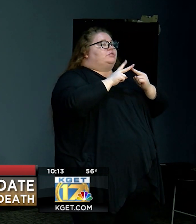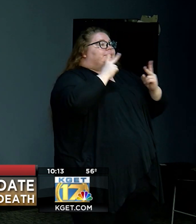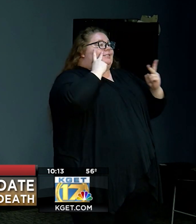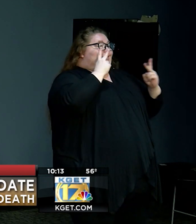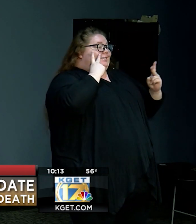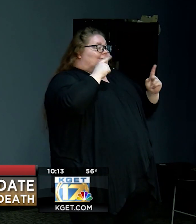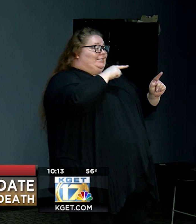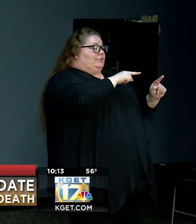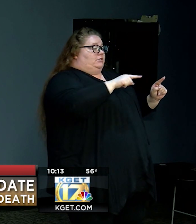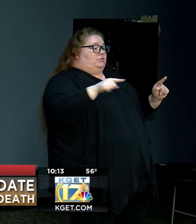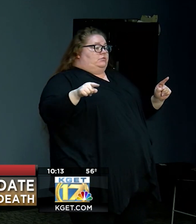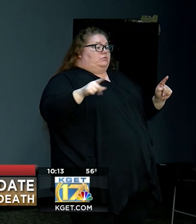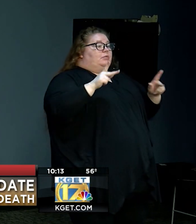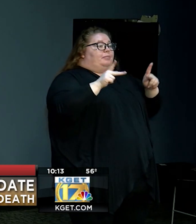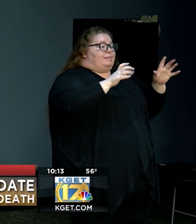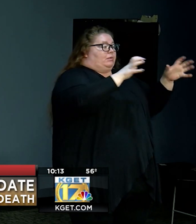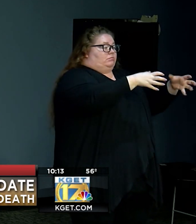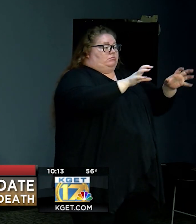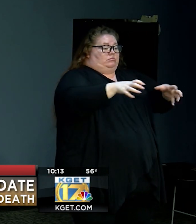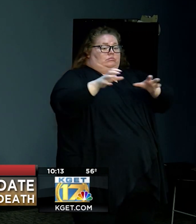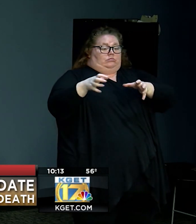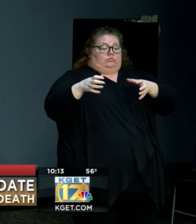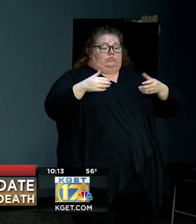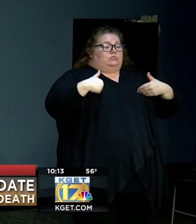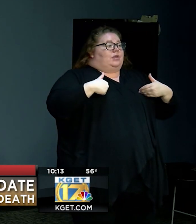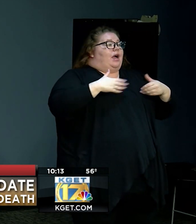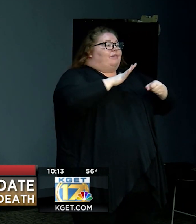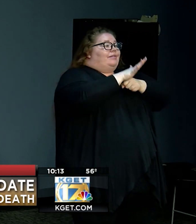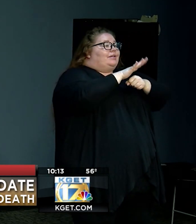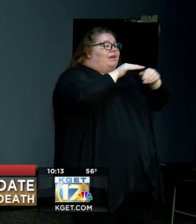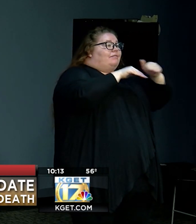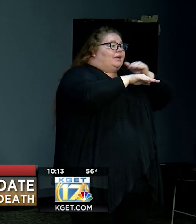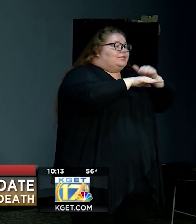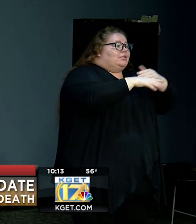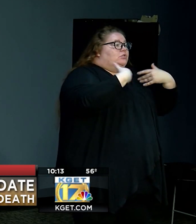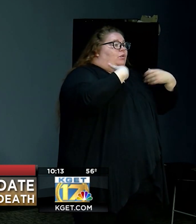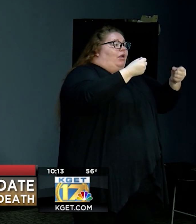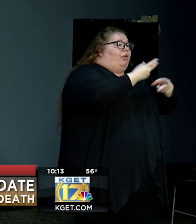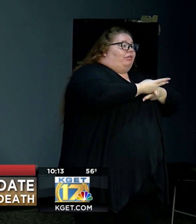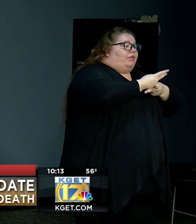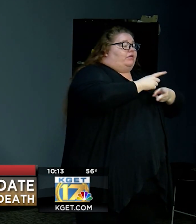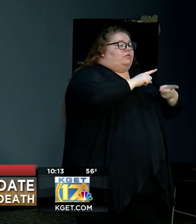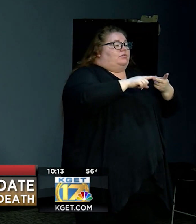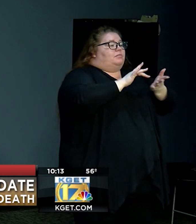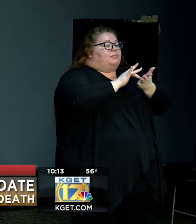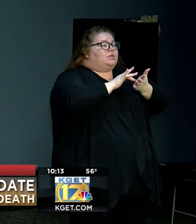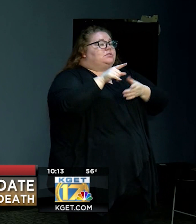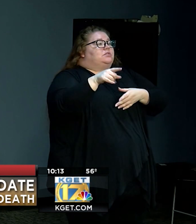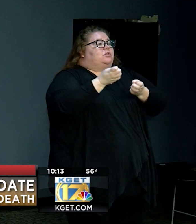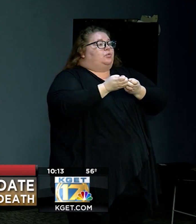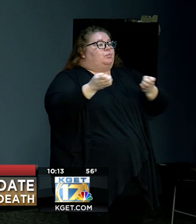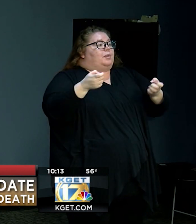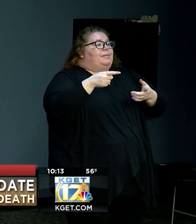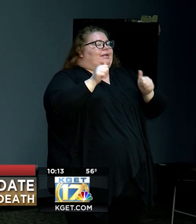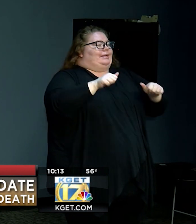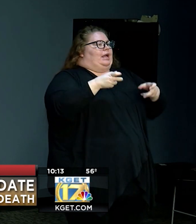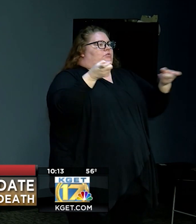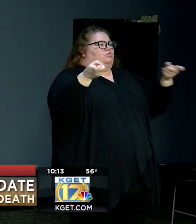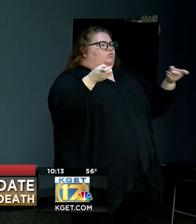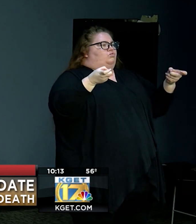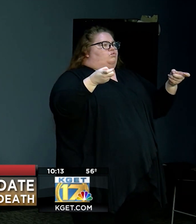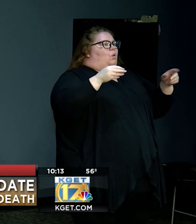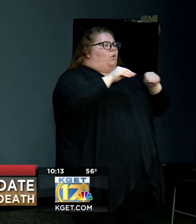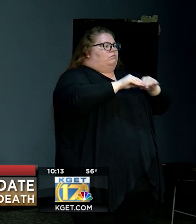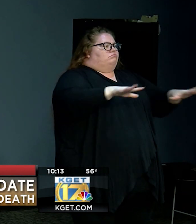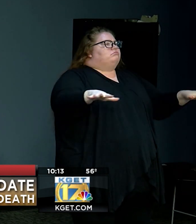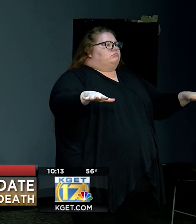have access to health care, medications, and equipment to control the outbreak. And